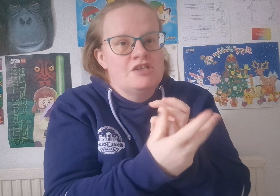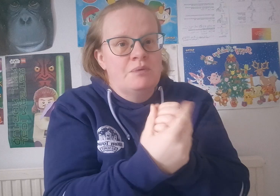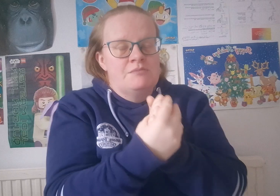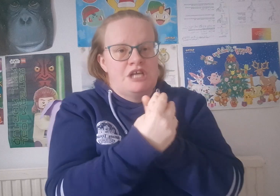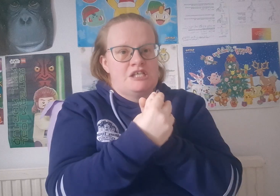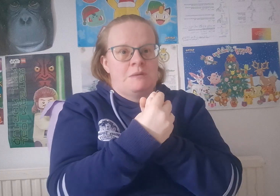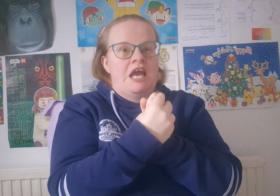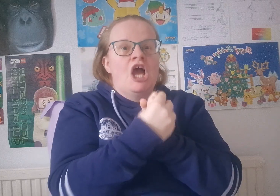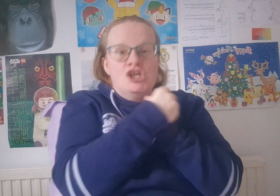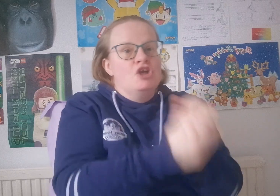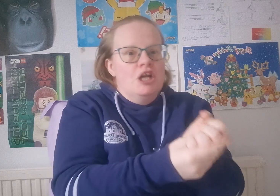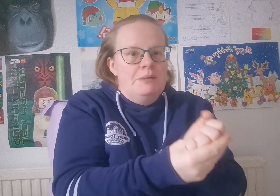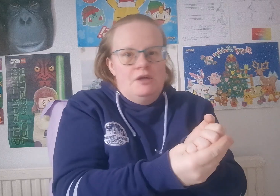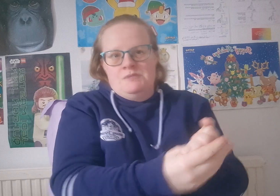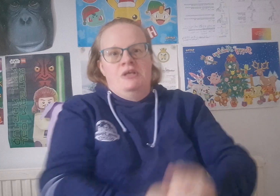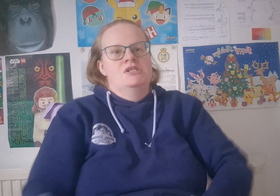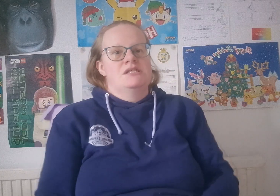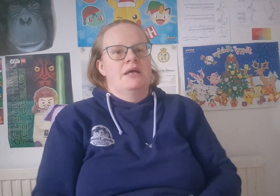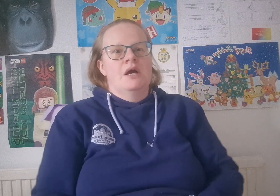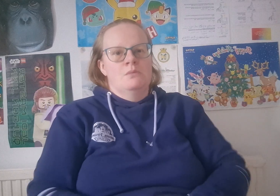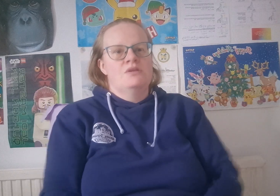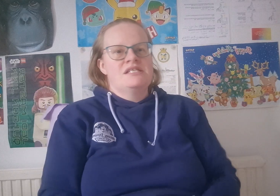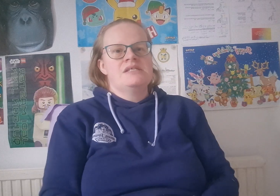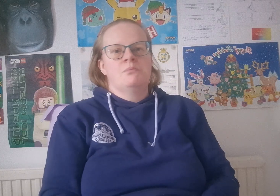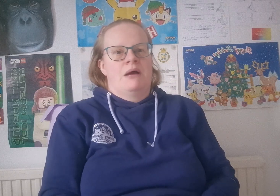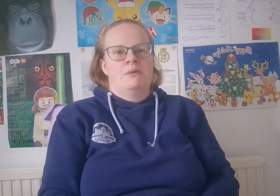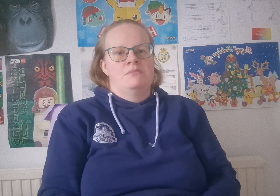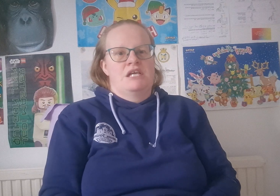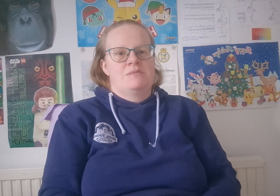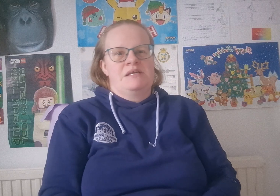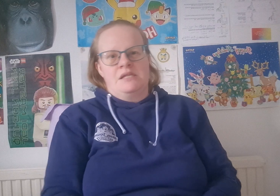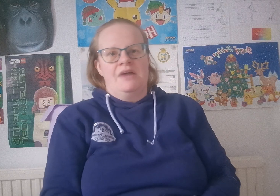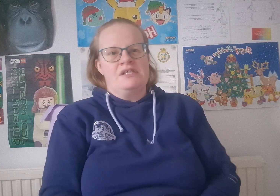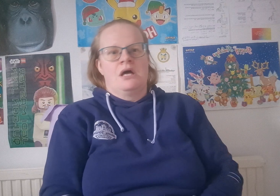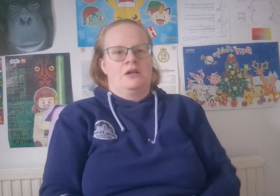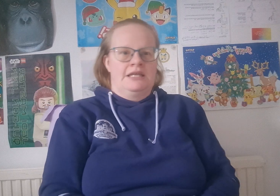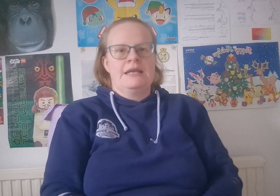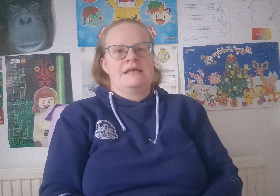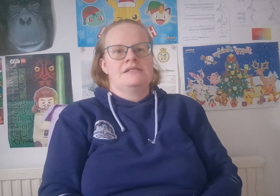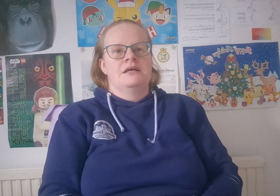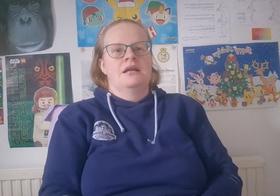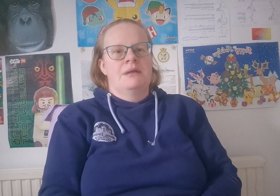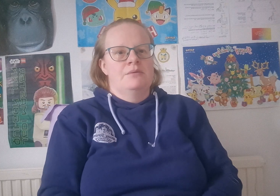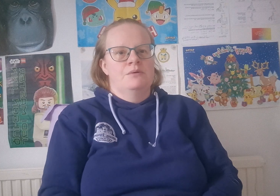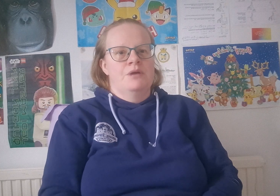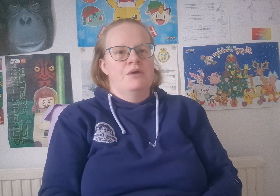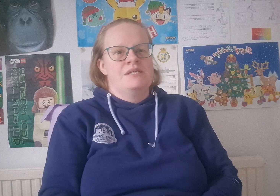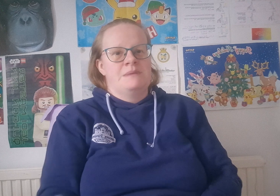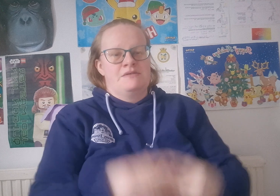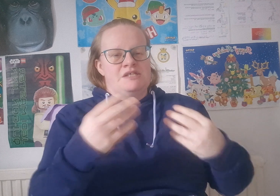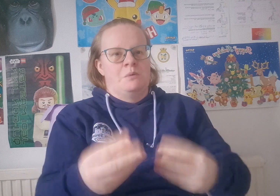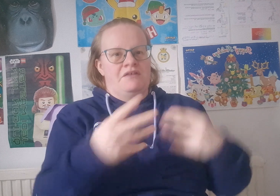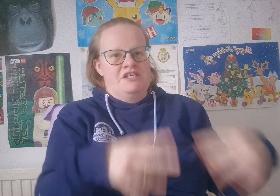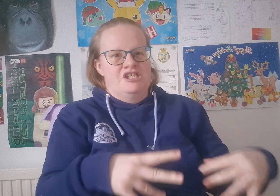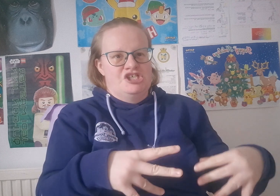of William Shakespeare, you're going to be lost, because it's like, well, this isn't about William Shakespeare's life, he's hardly in it. And I'm like, well, no, it's about his wife and his